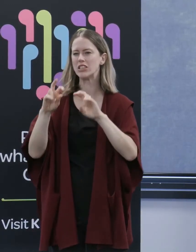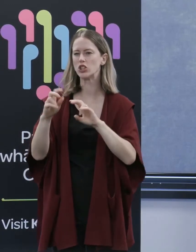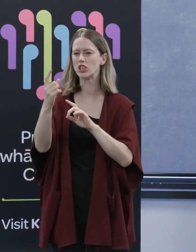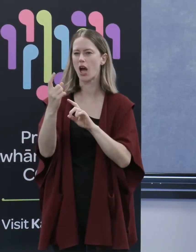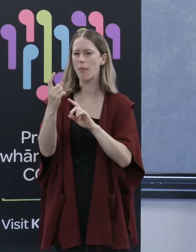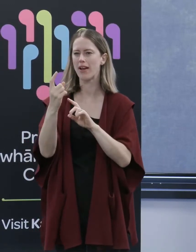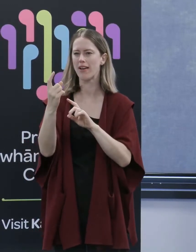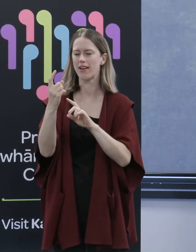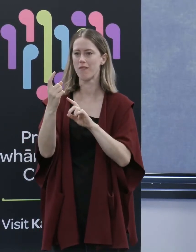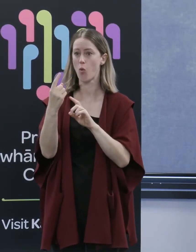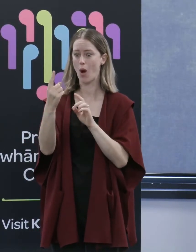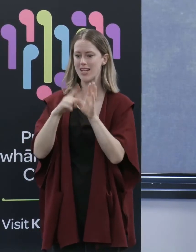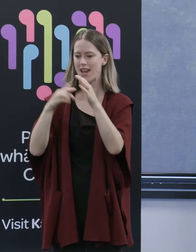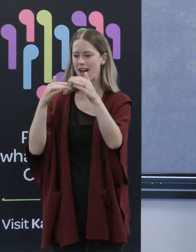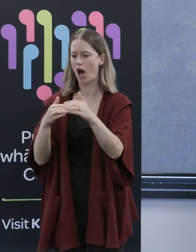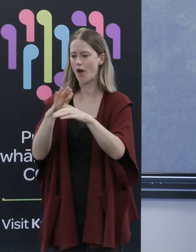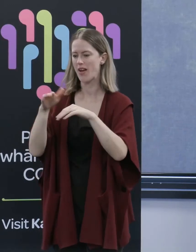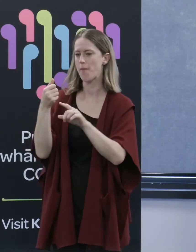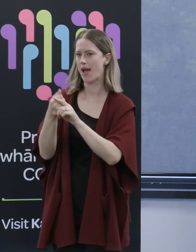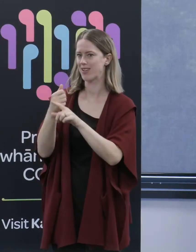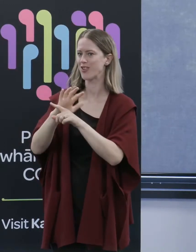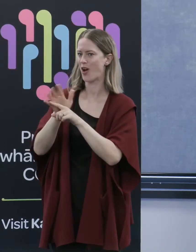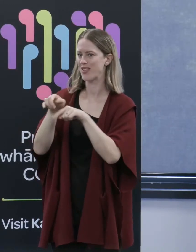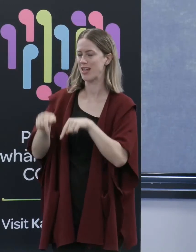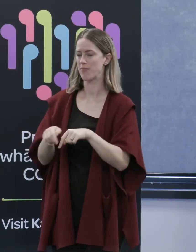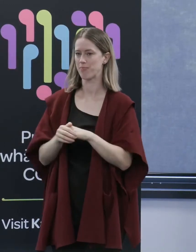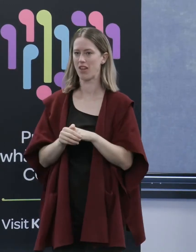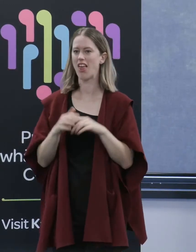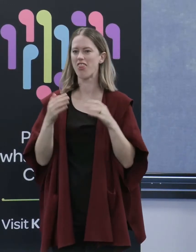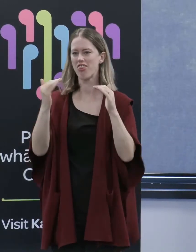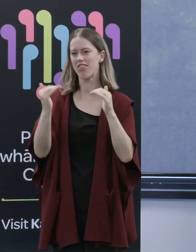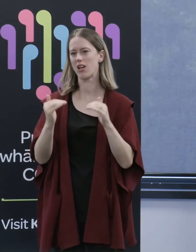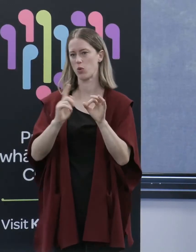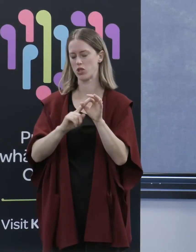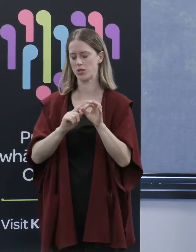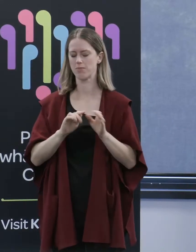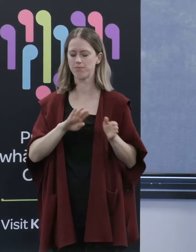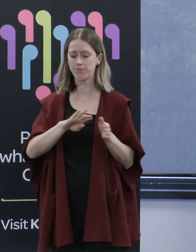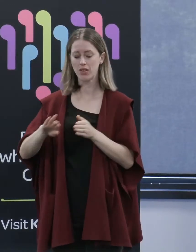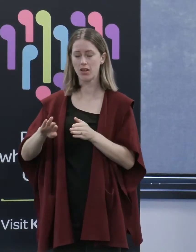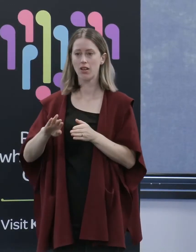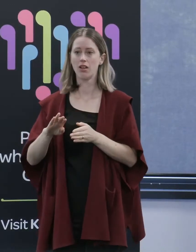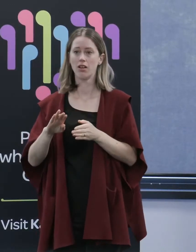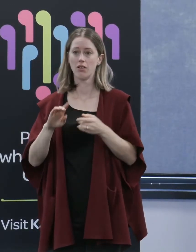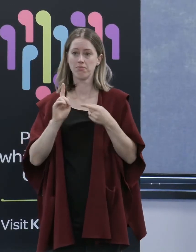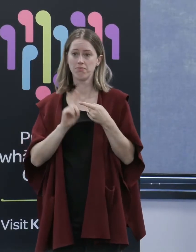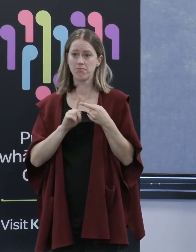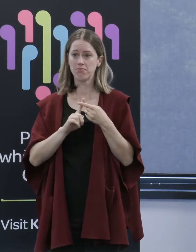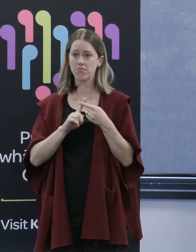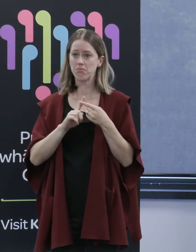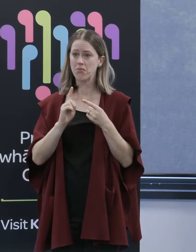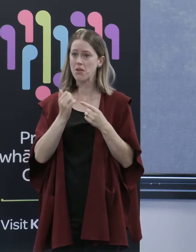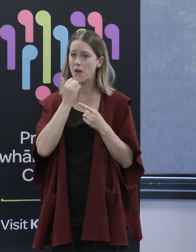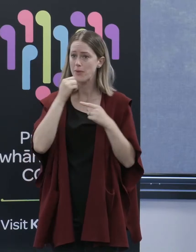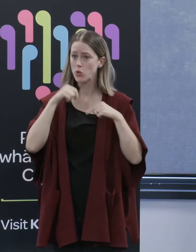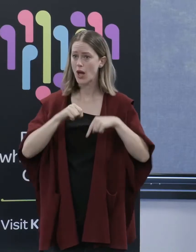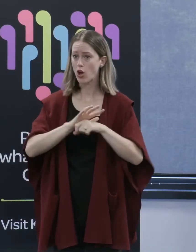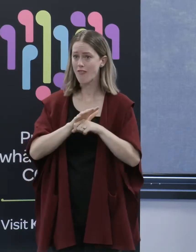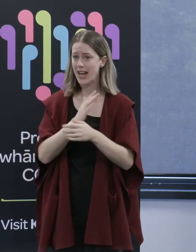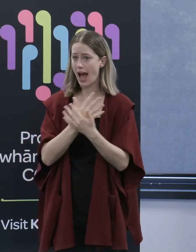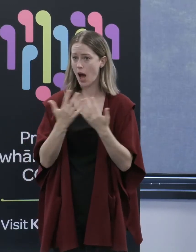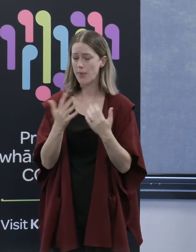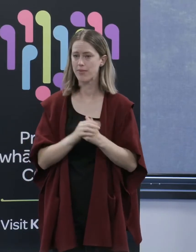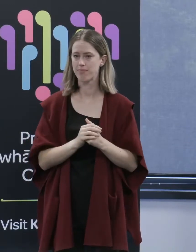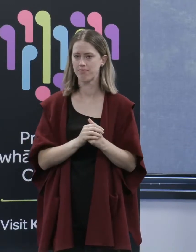Aotearoa. And then both Ian and I will be available for questions. So first of all, just the update on the daily numbers. Today there